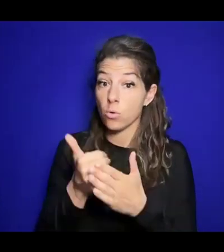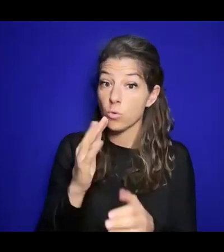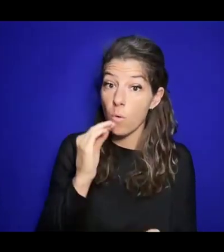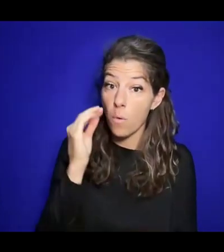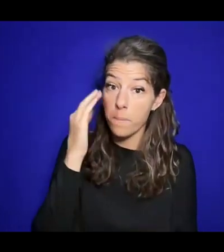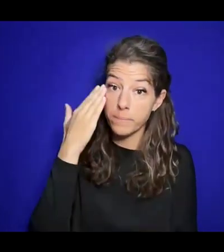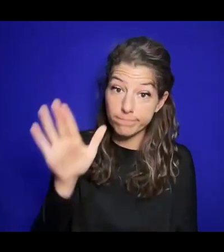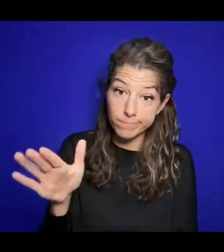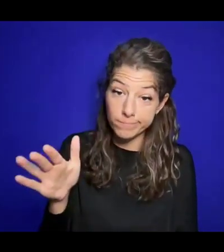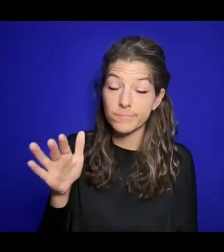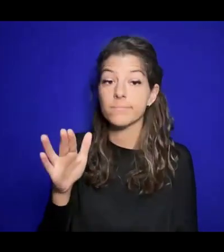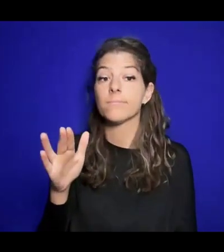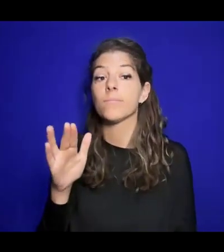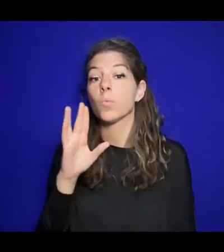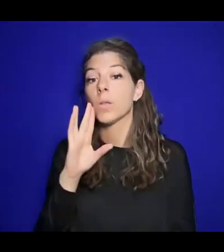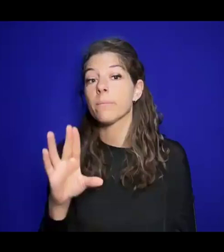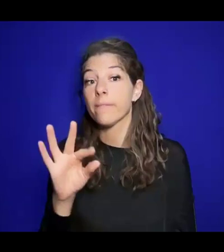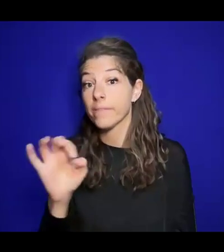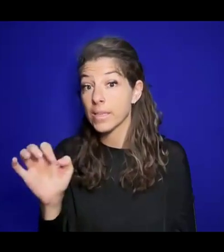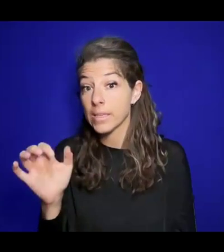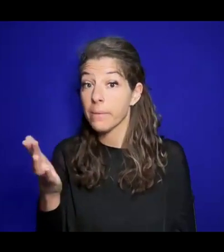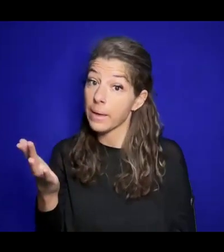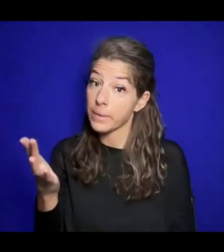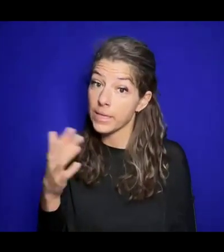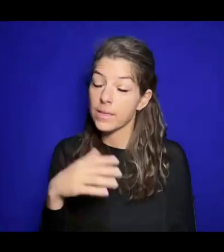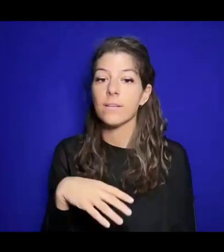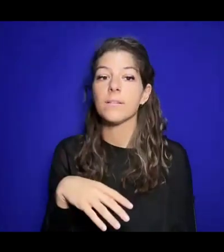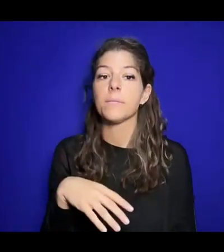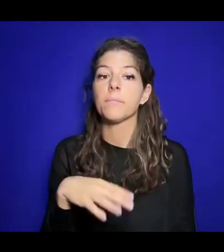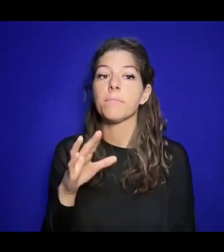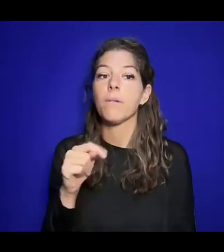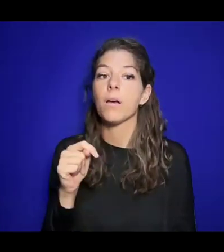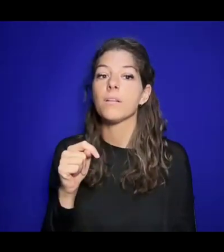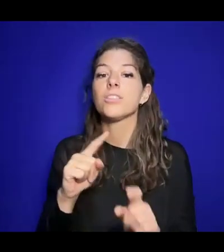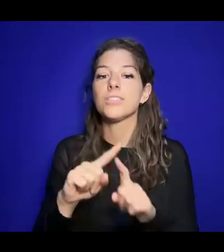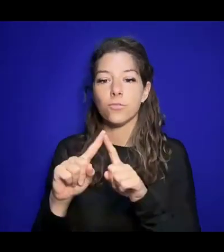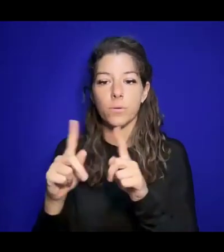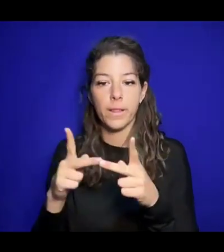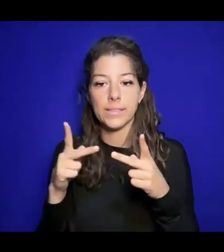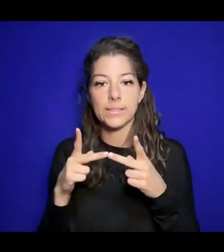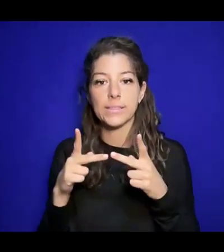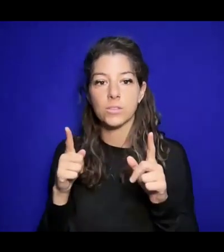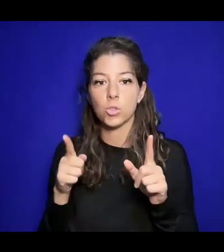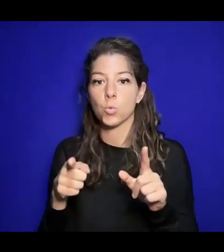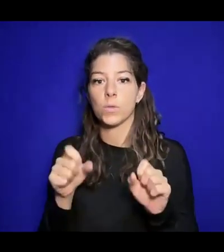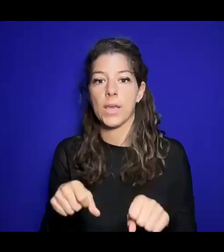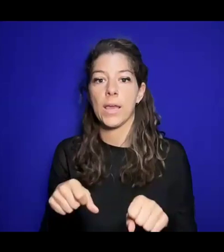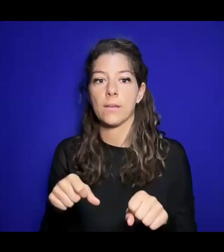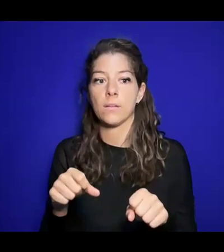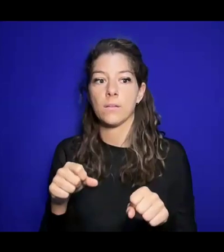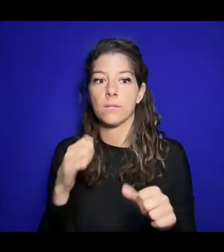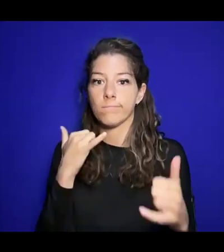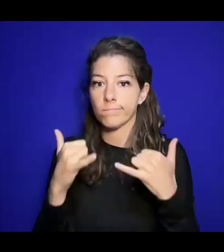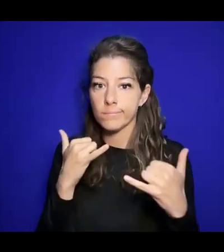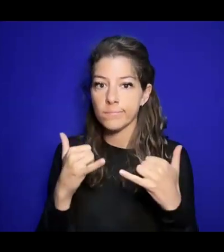I don't know. Is there going to be a fee? Maybe. But there are different places that you can call around